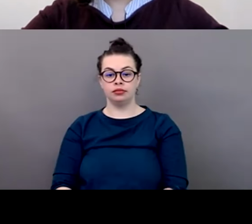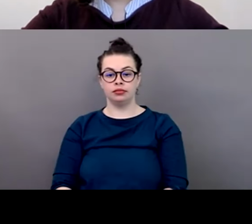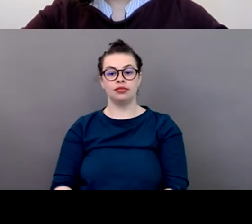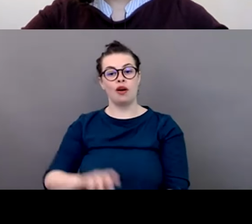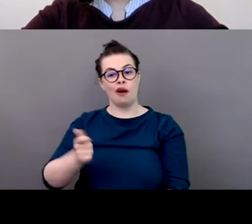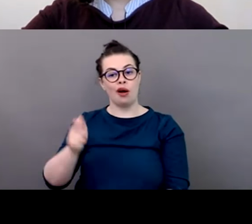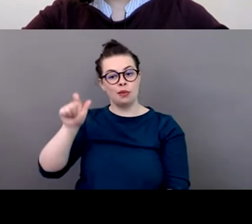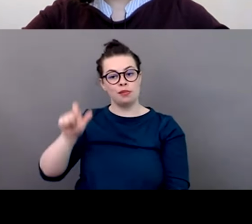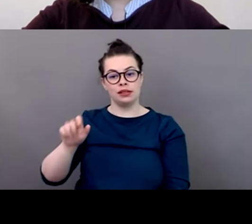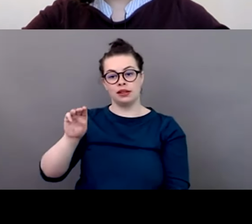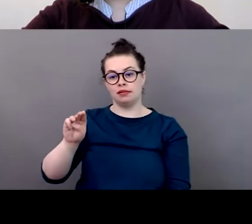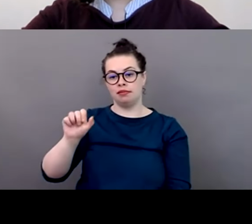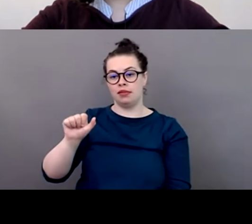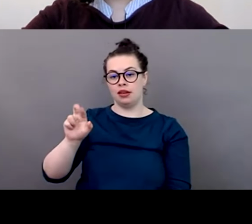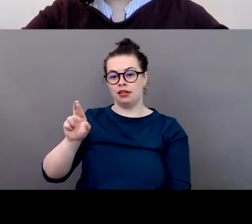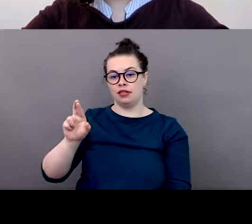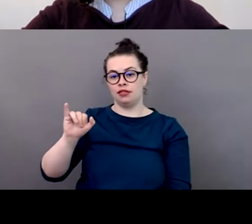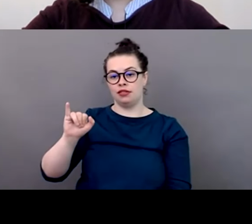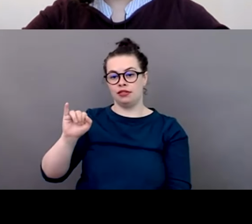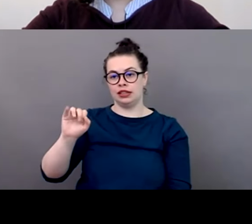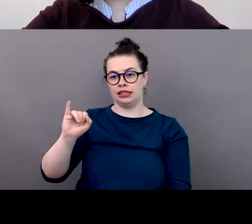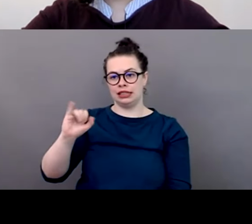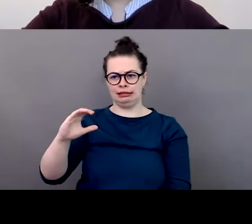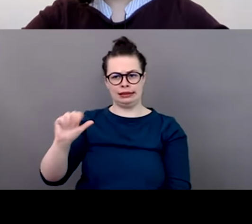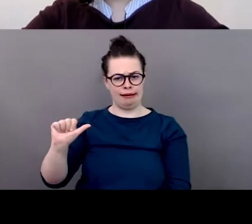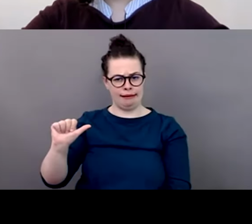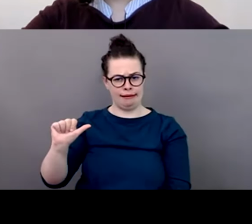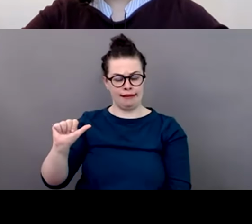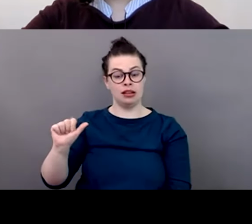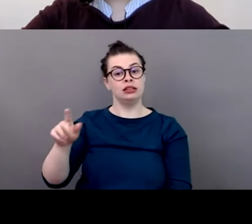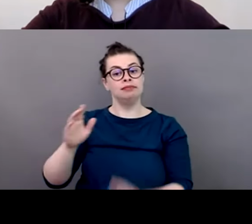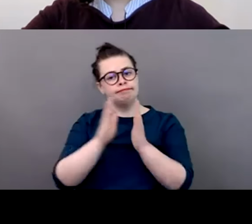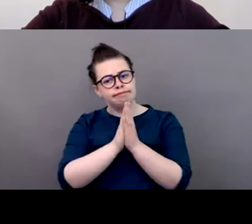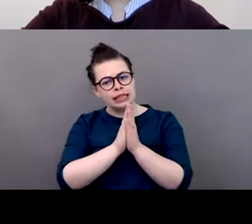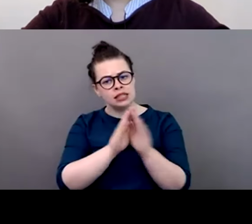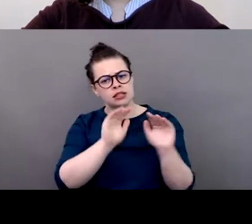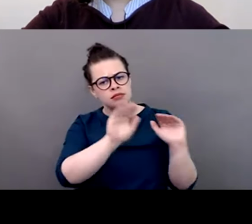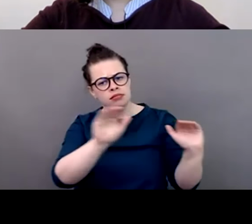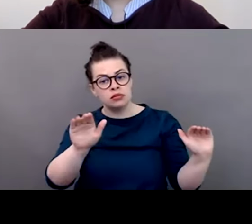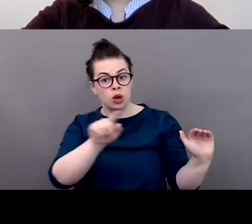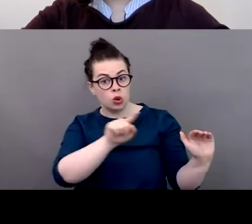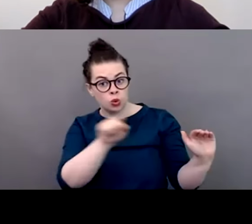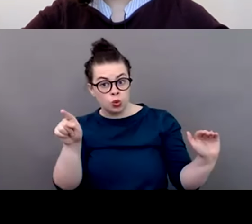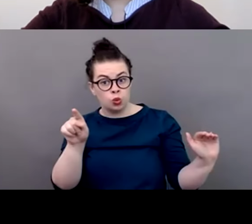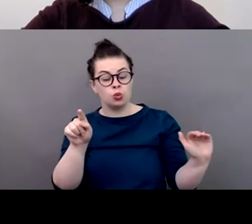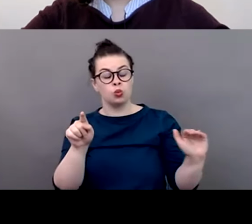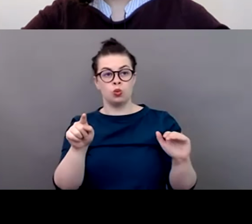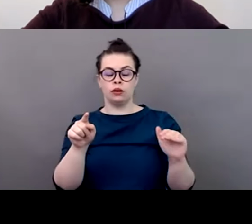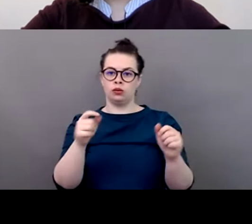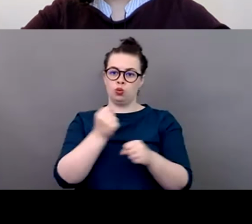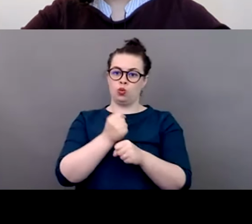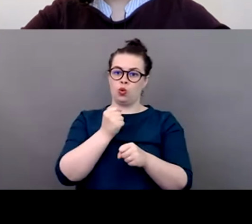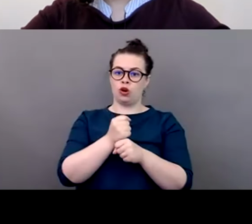Marisa. Her question is, I would like to ask for some reflections on making yourself available as researcher with